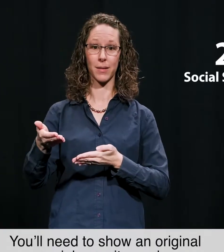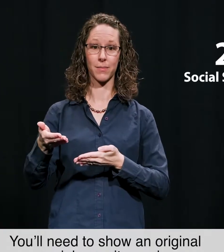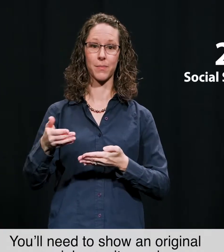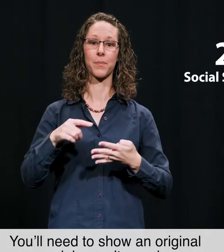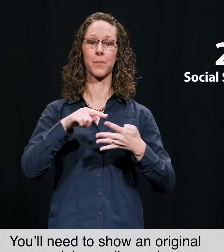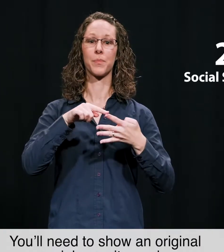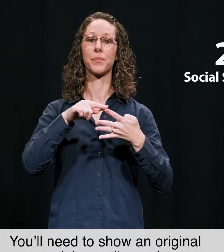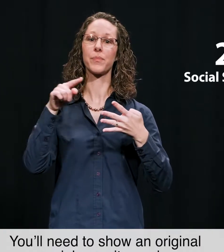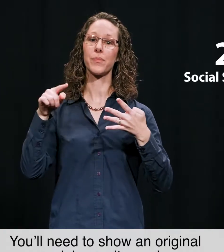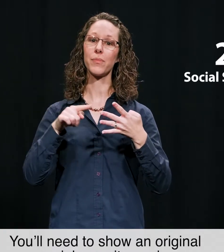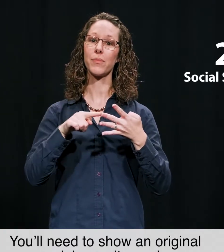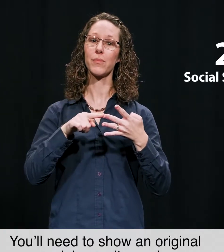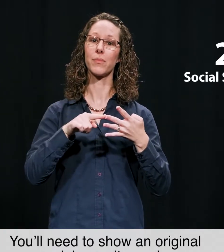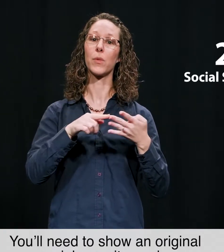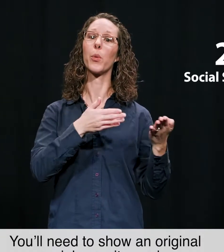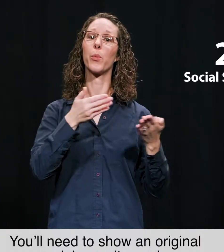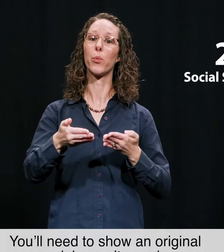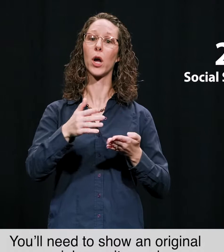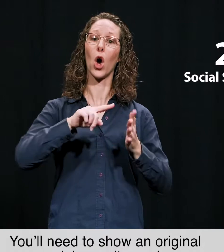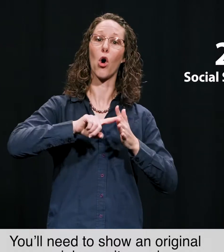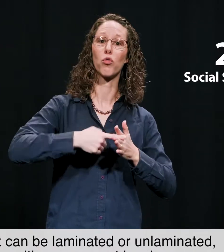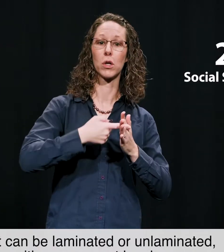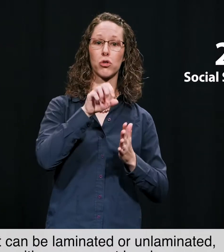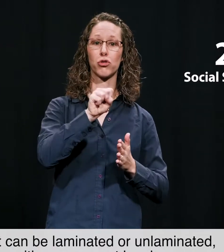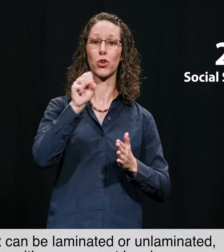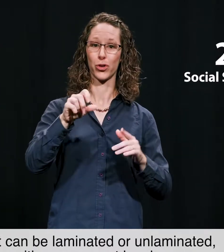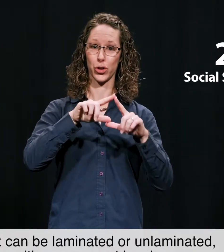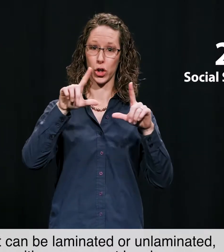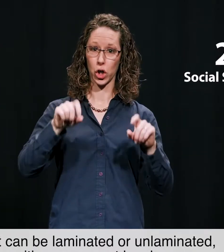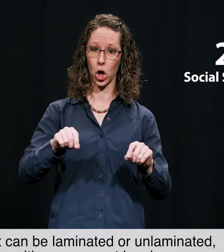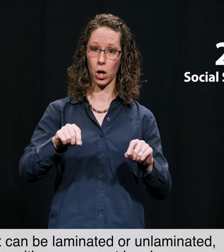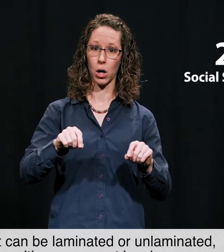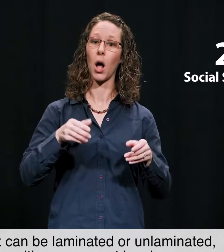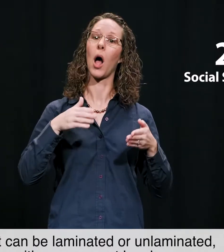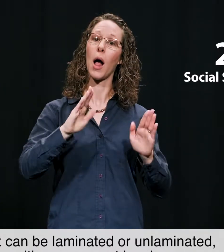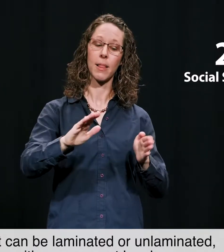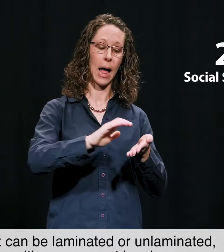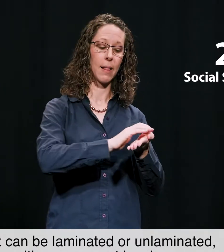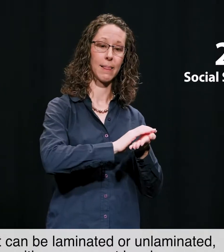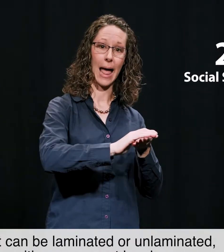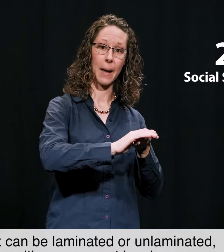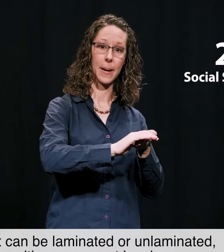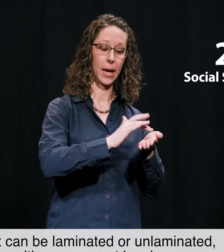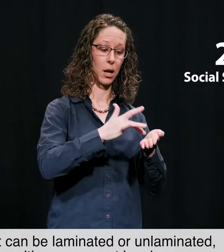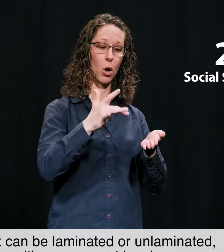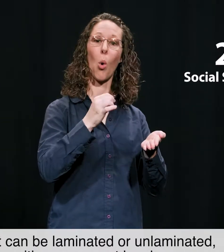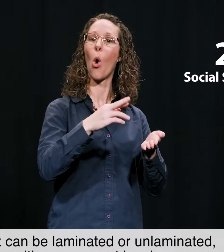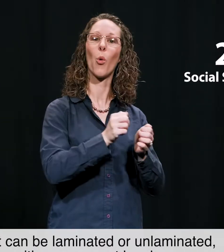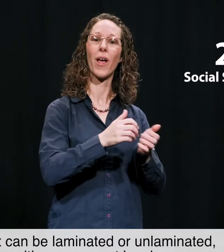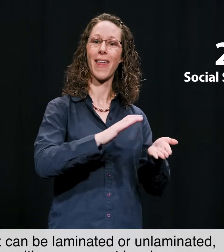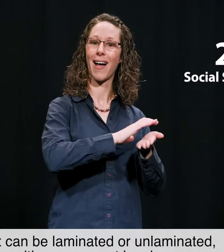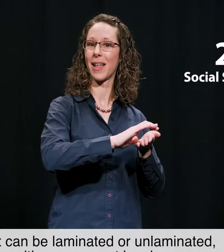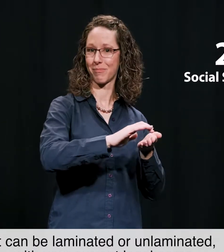original Social Security card. It can be laminated or unlaminated with your current legal name.